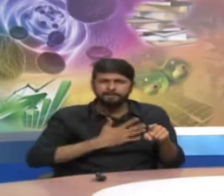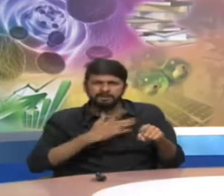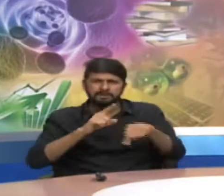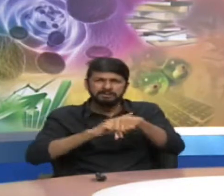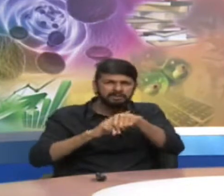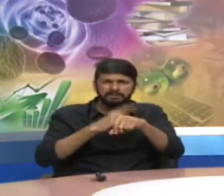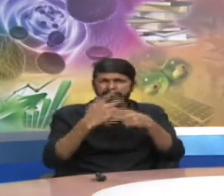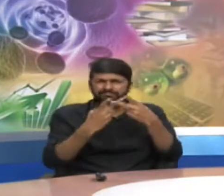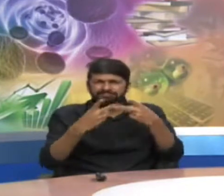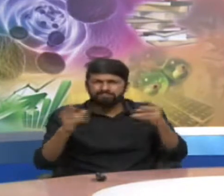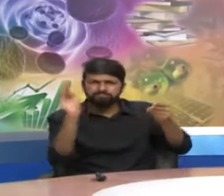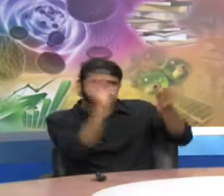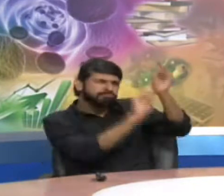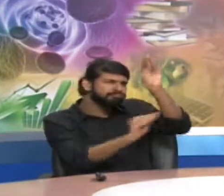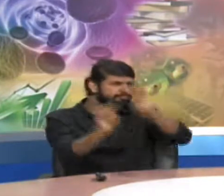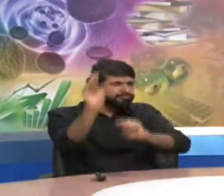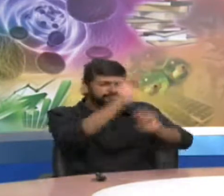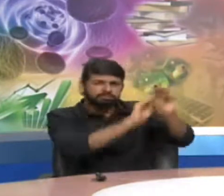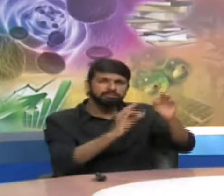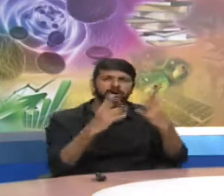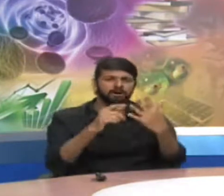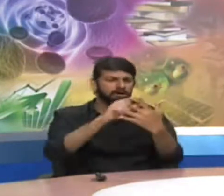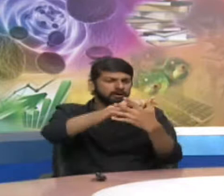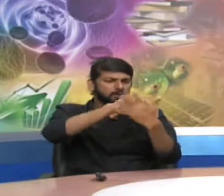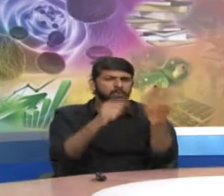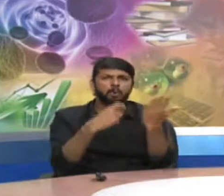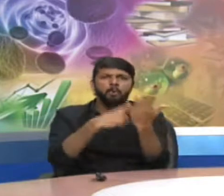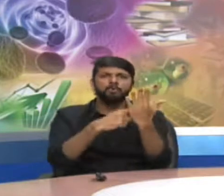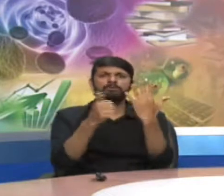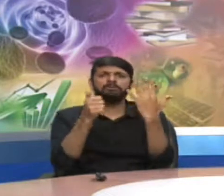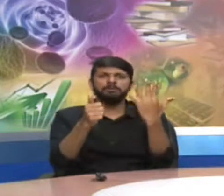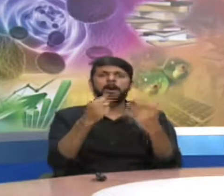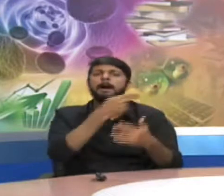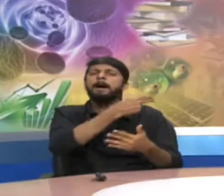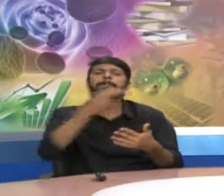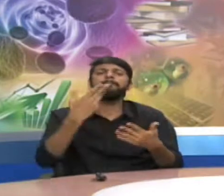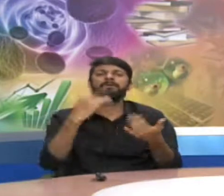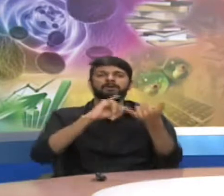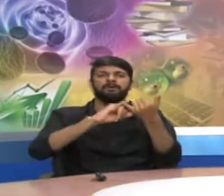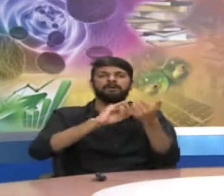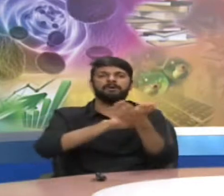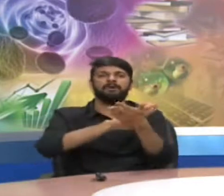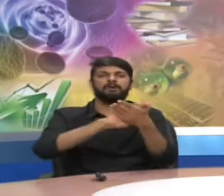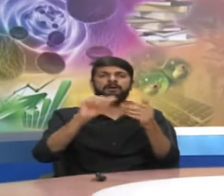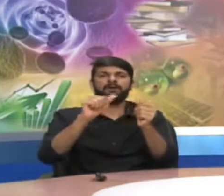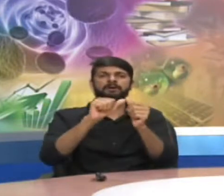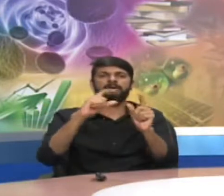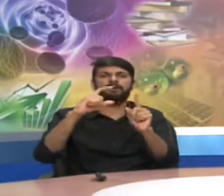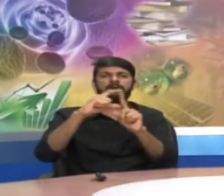The colors should be there, different type of colors. So these are the